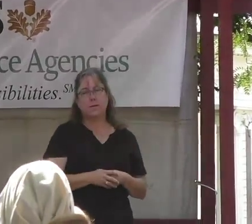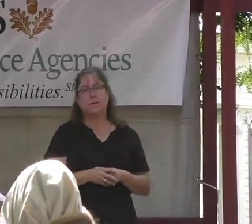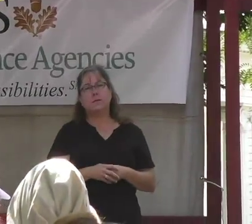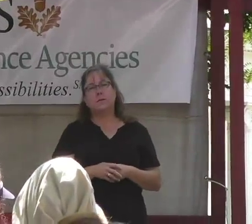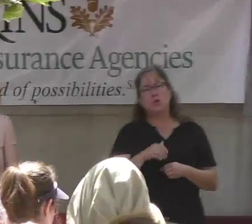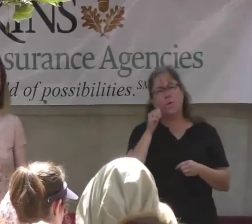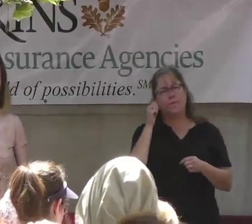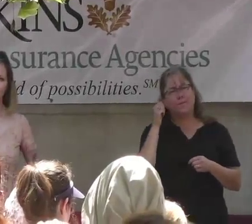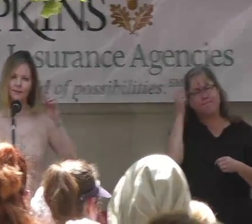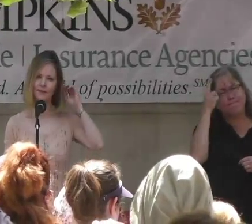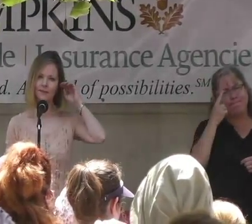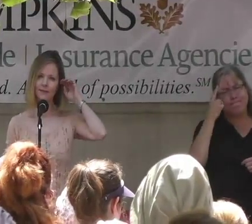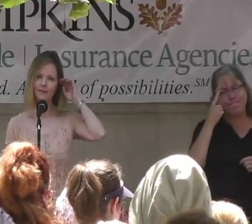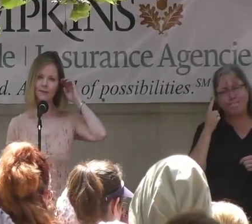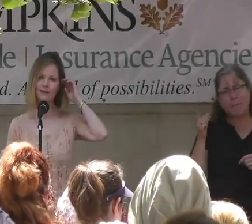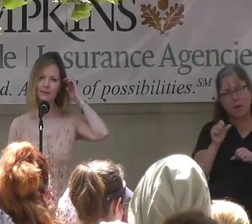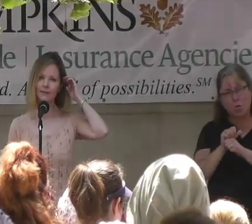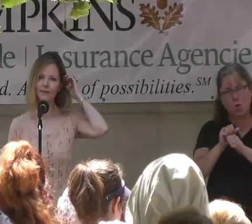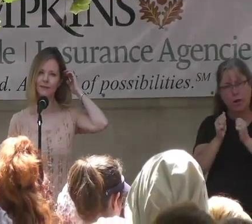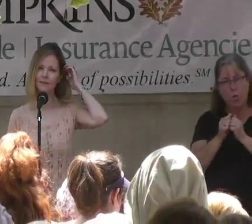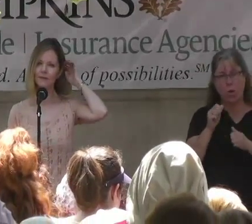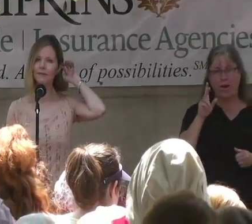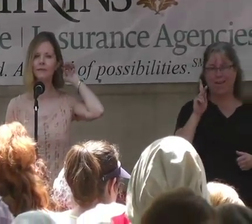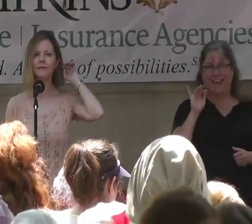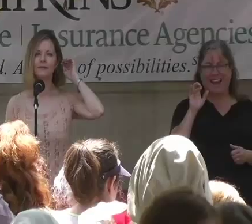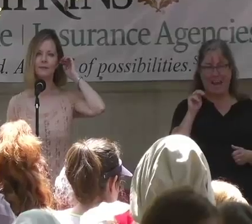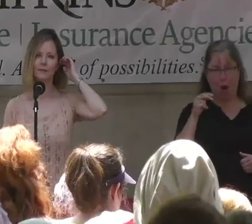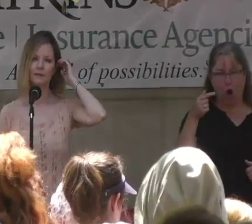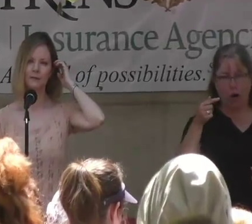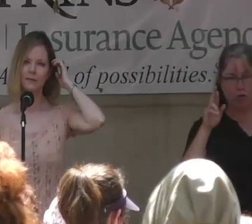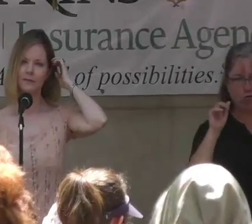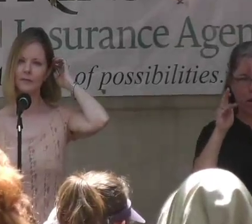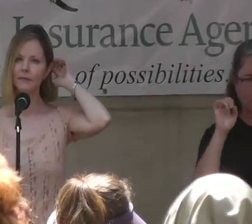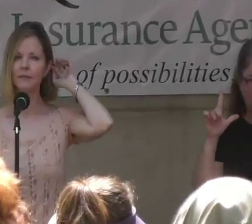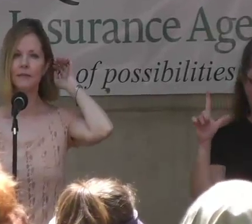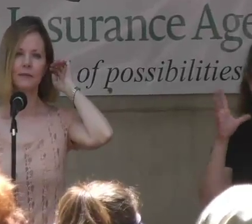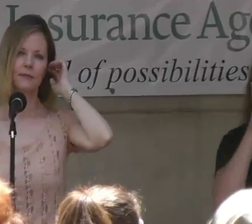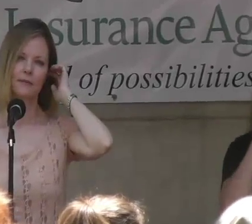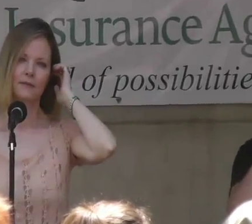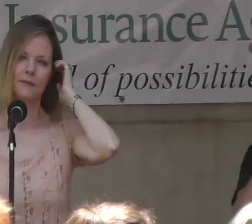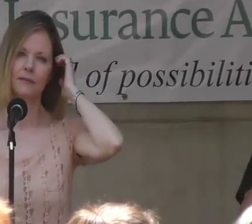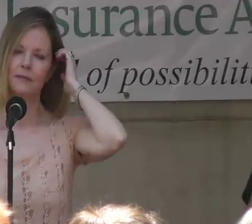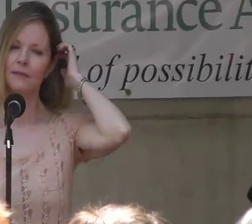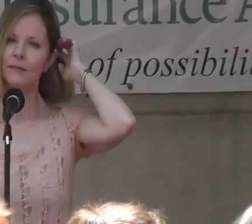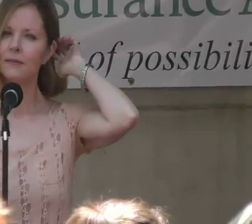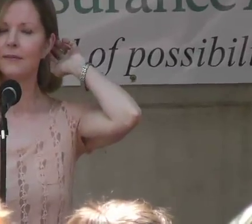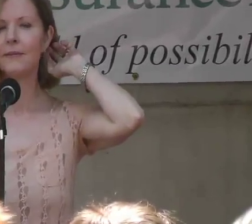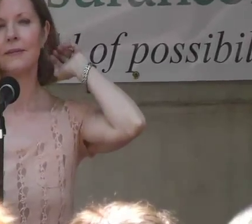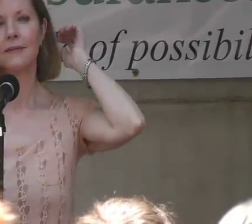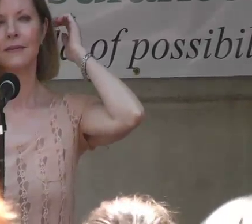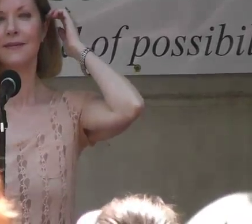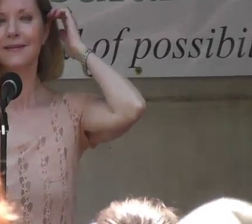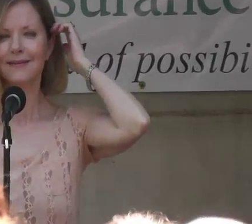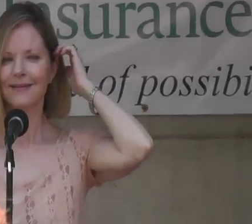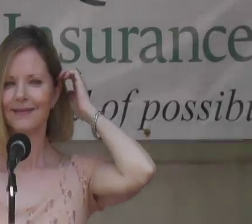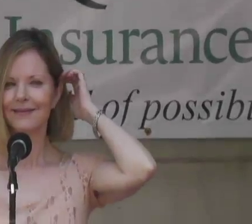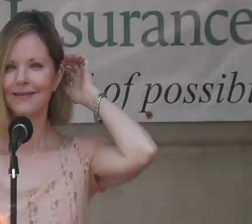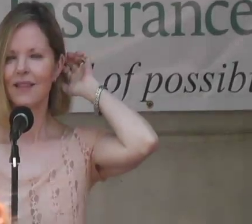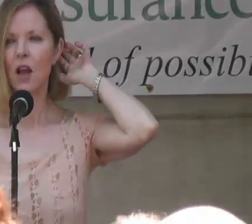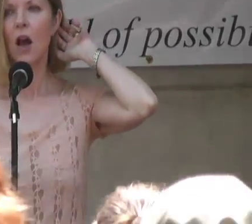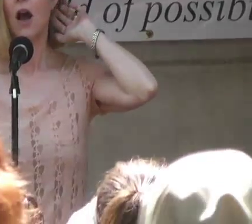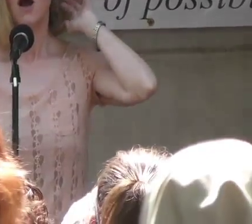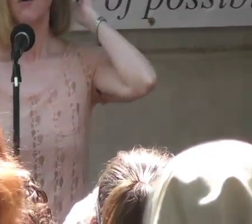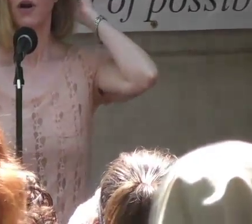wondering, all those hours working with Karen Grassel, if you ever felt like you had a Mary and Ma relationship in a